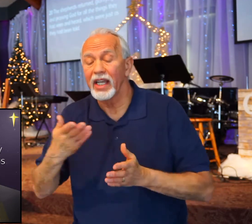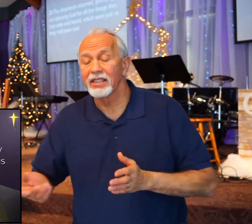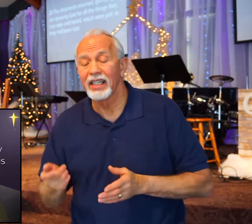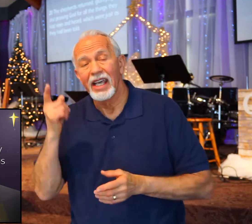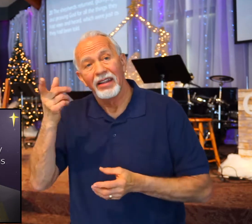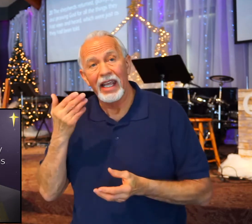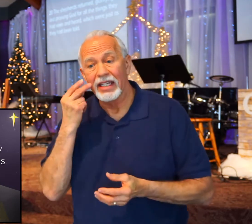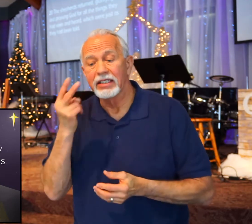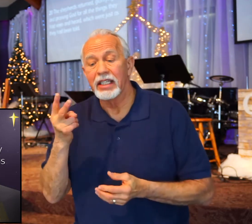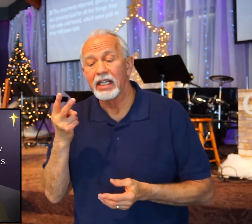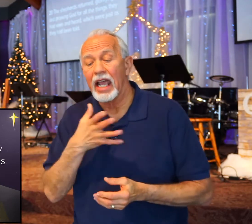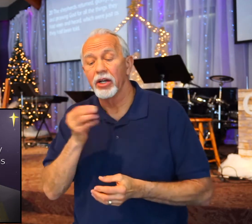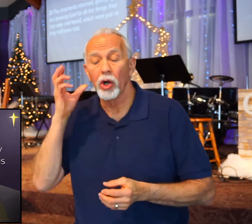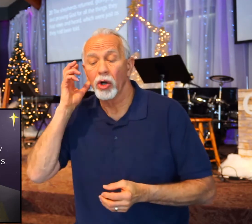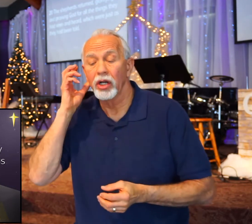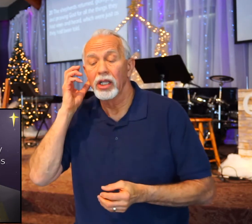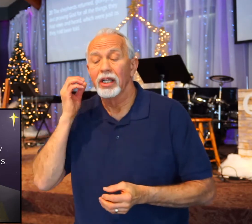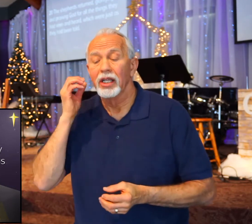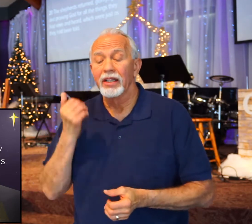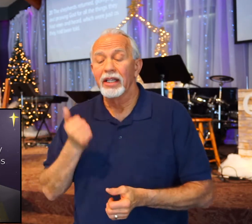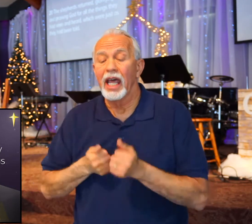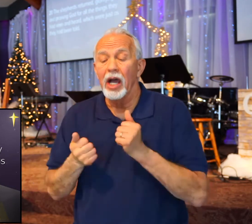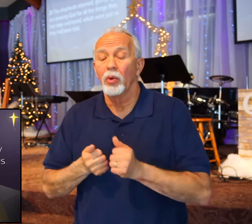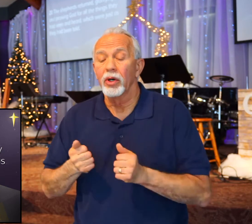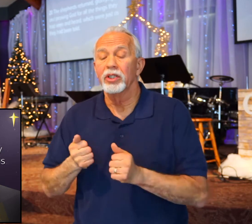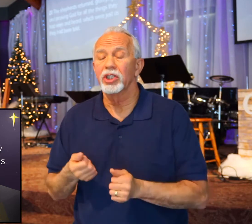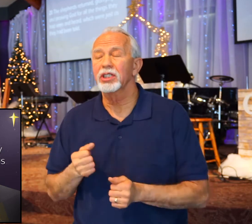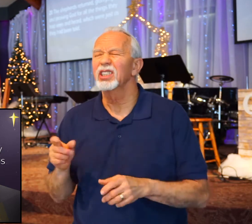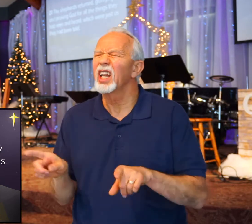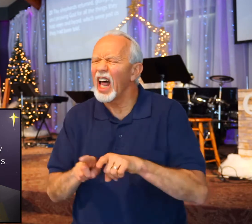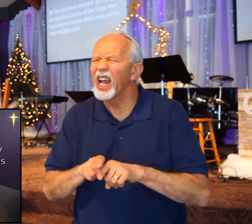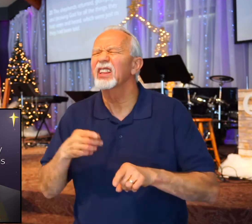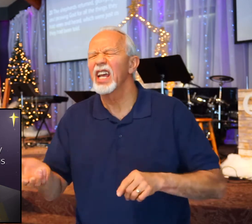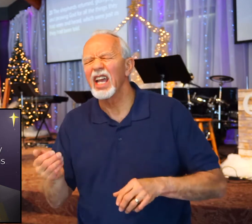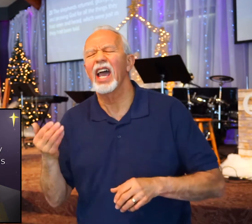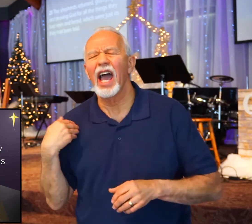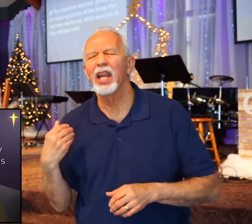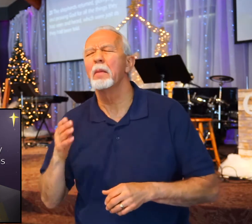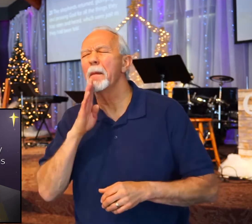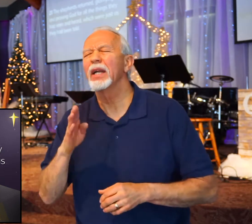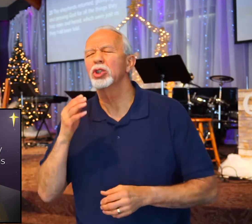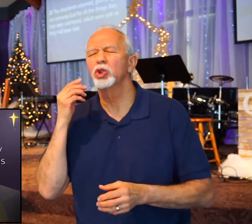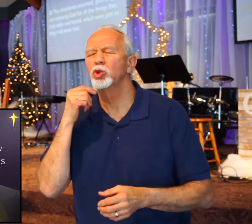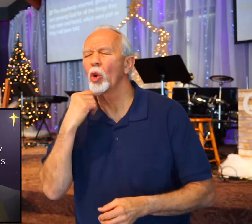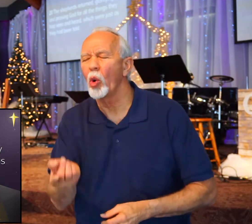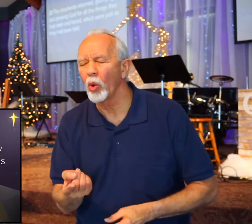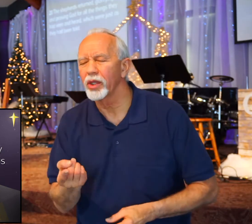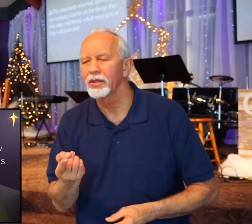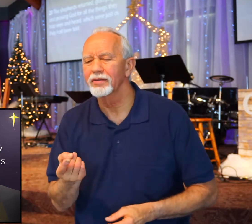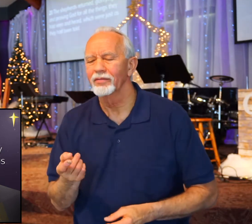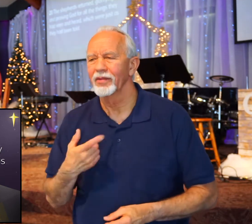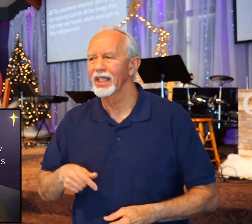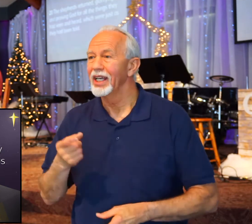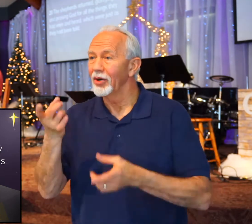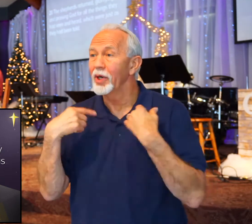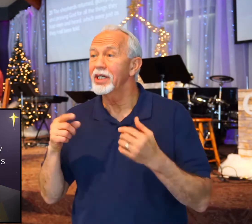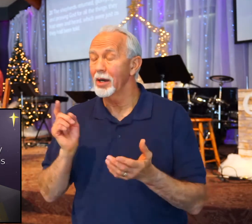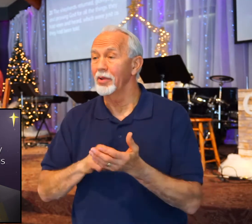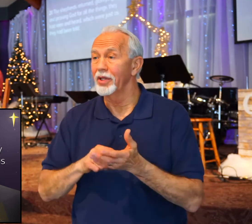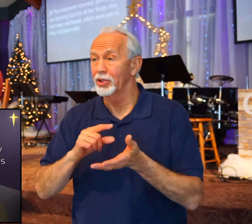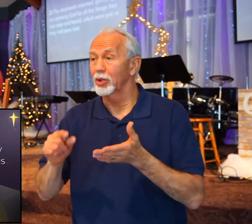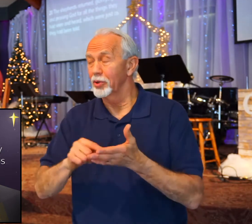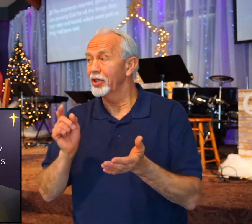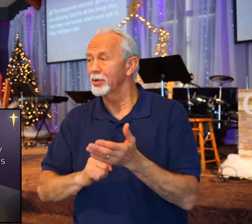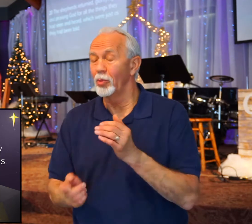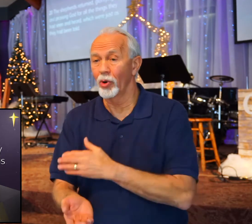things they had seen and heard, which were just as they had been told. When we come to this text this morning,